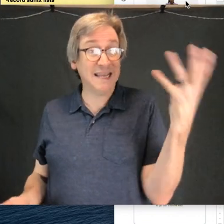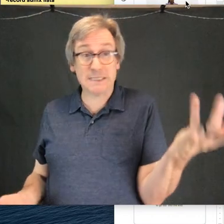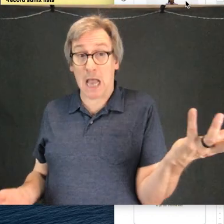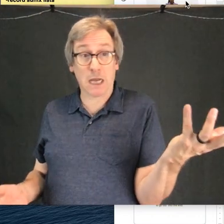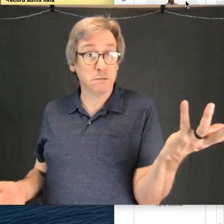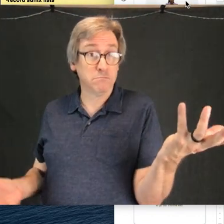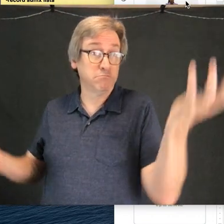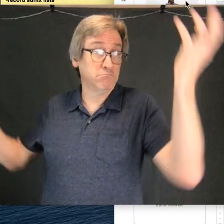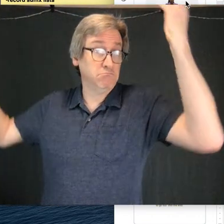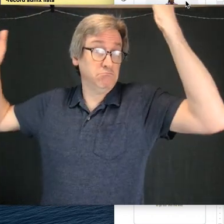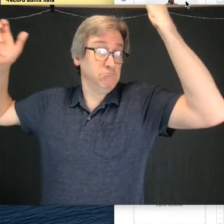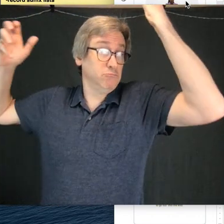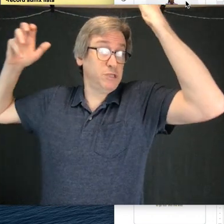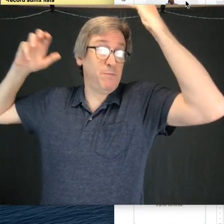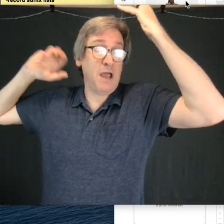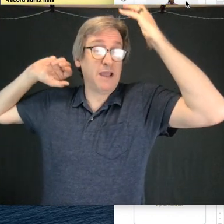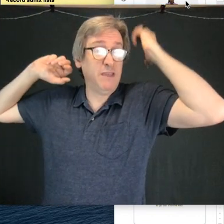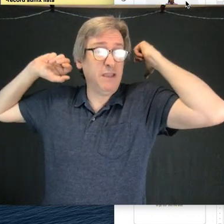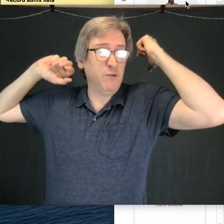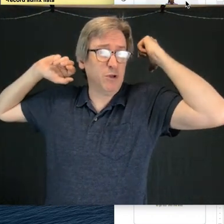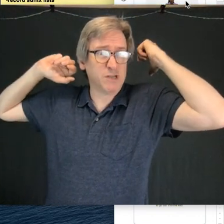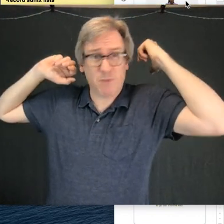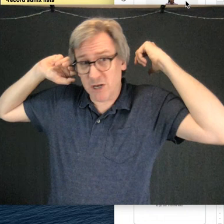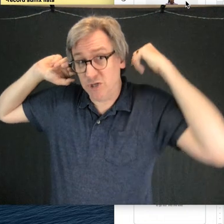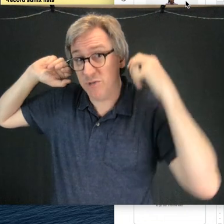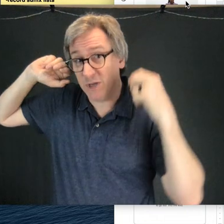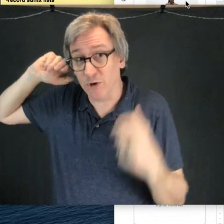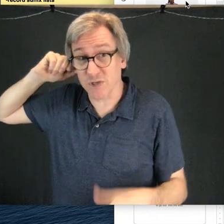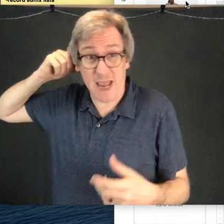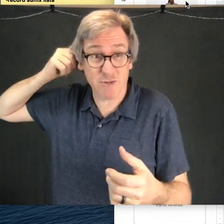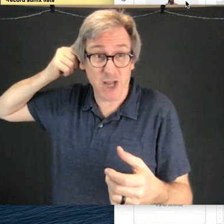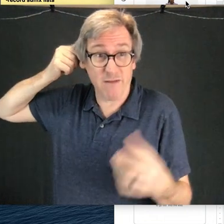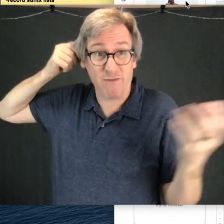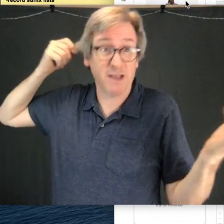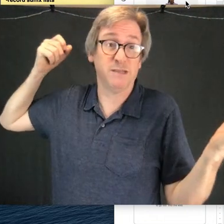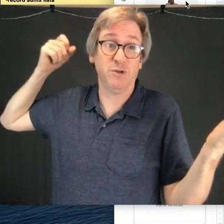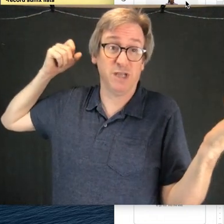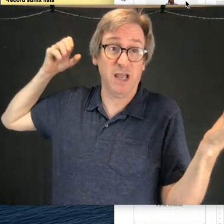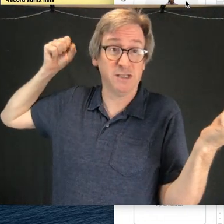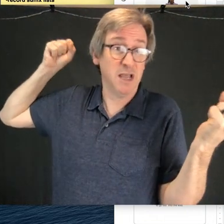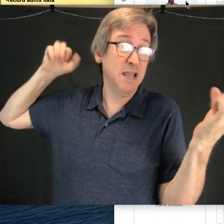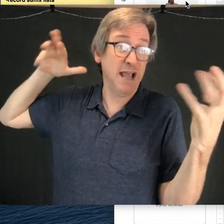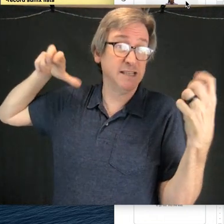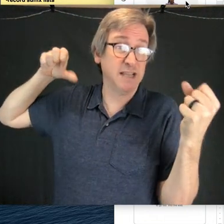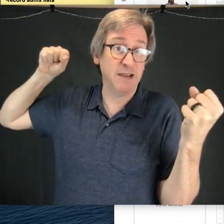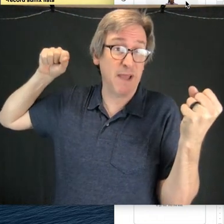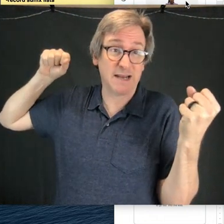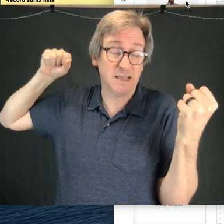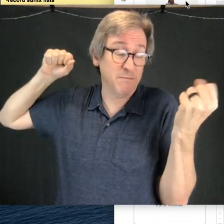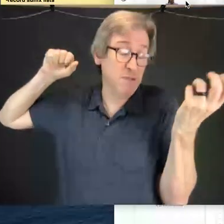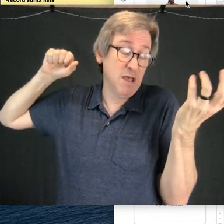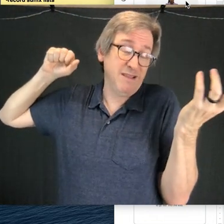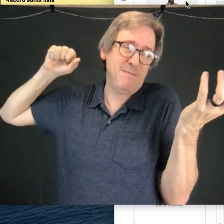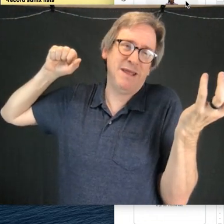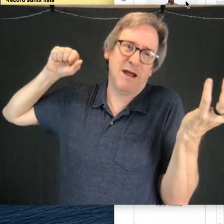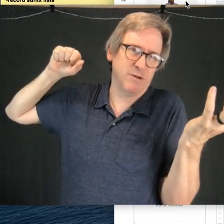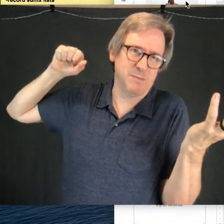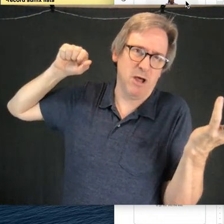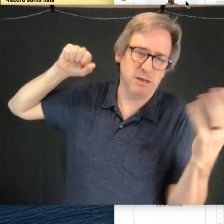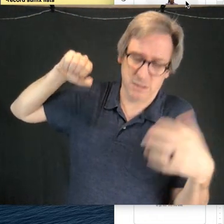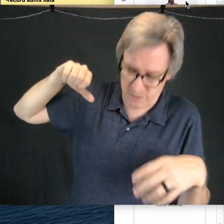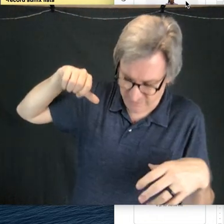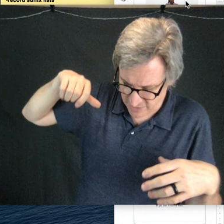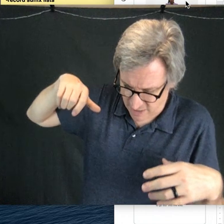or TikTok. I think if you can respond to someone or Snapchat, find someone who signs and sign back to them, they may